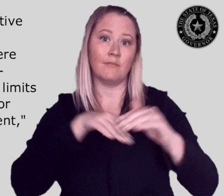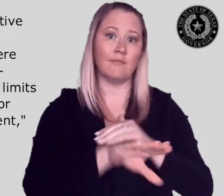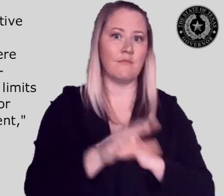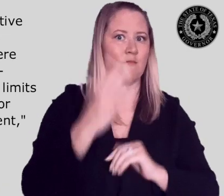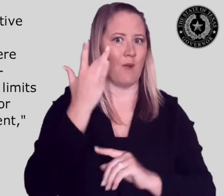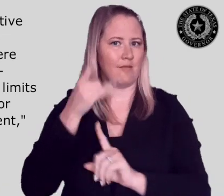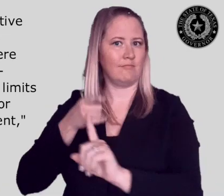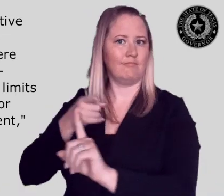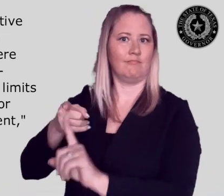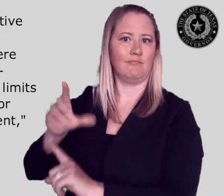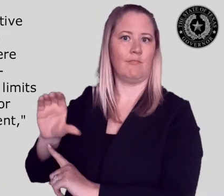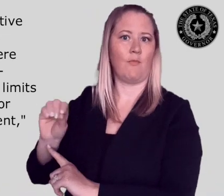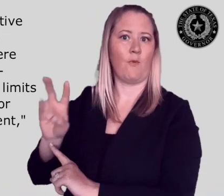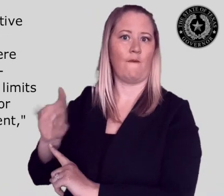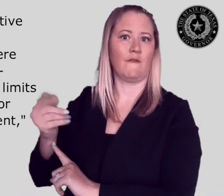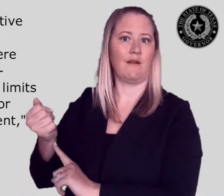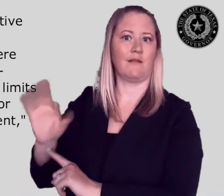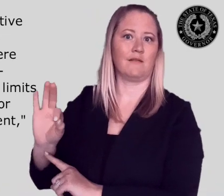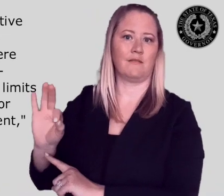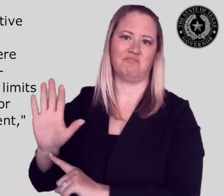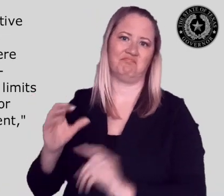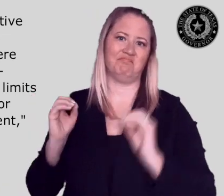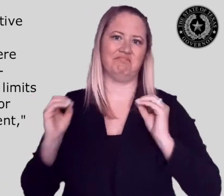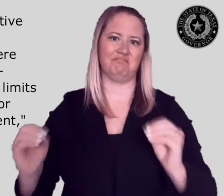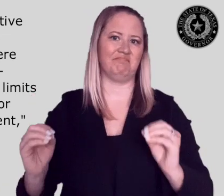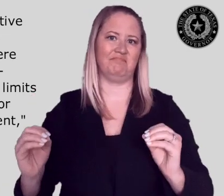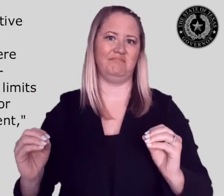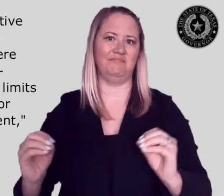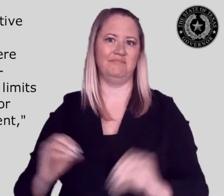limits for any business or other establishment,